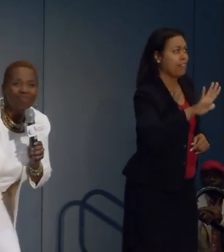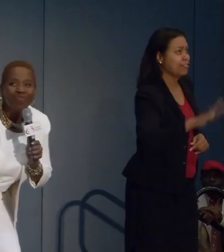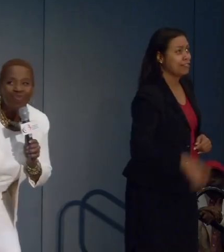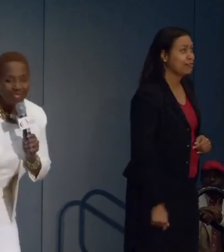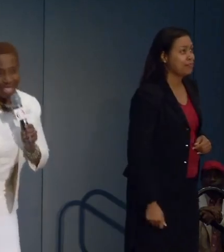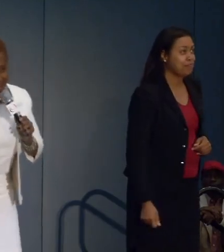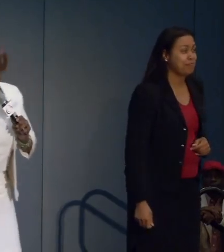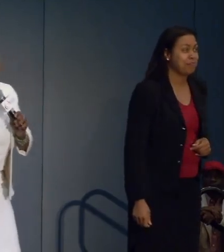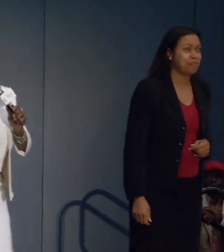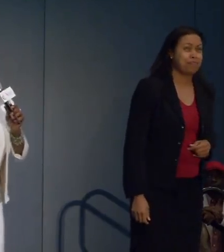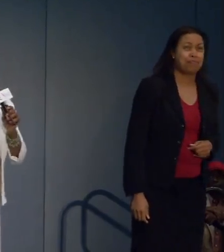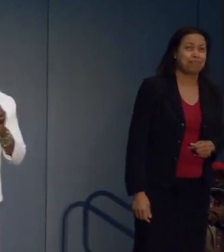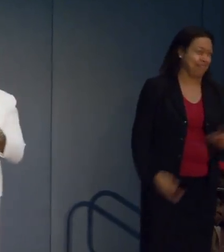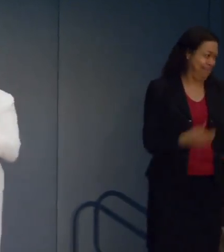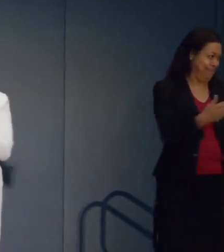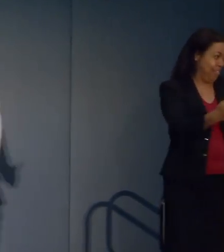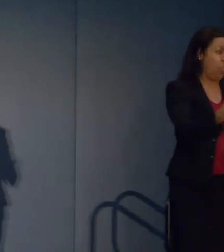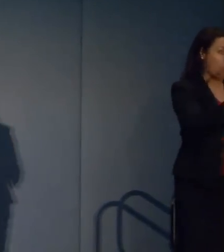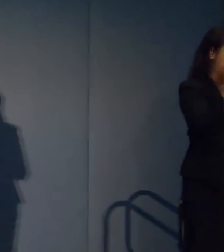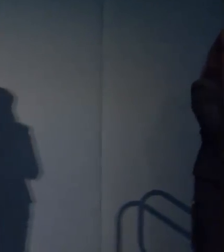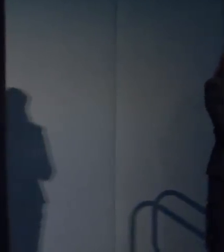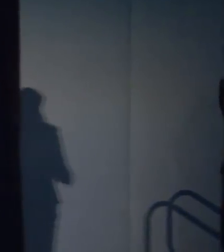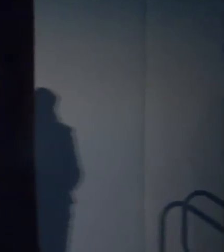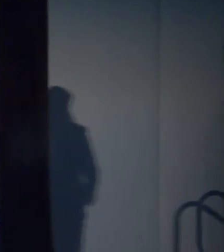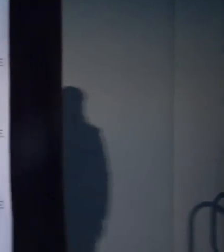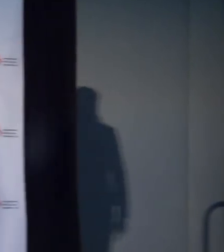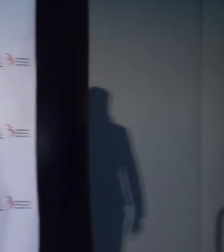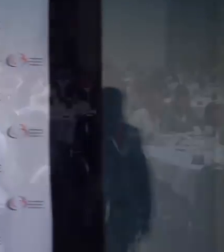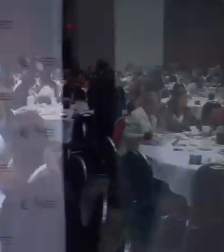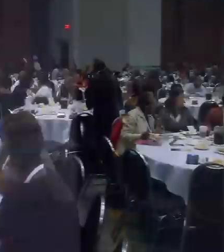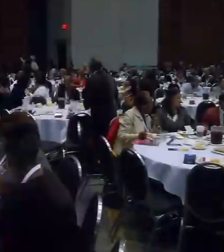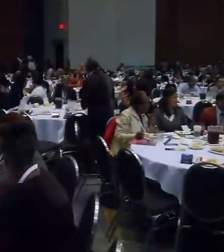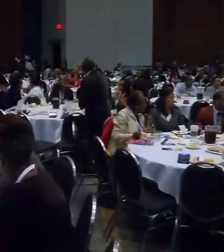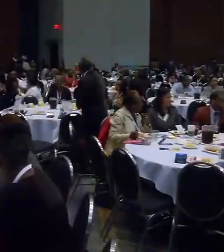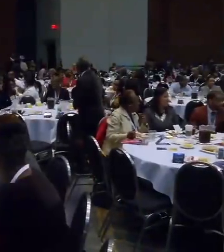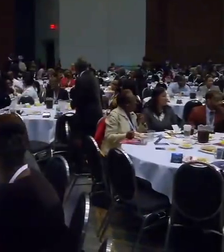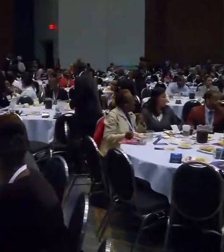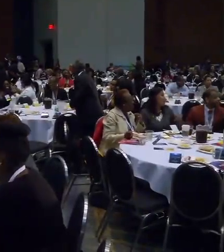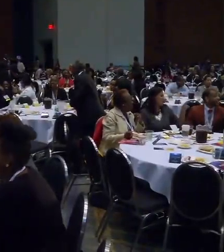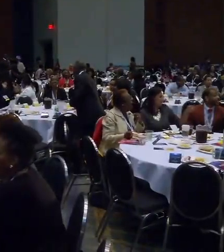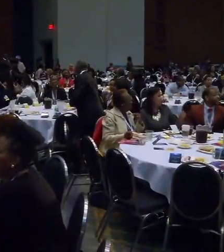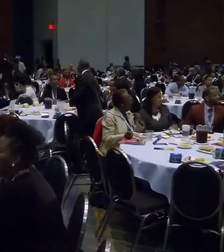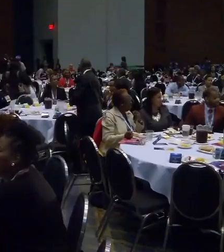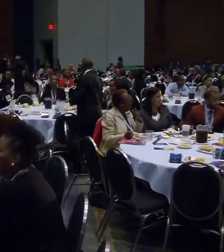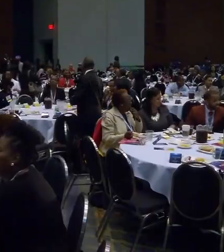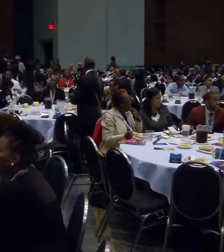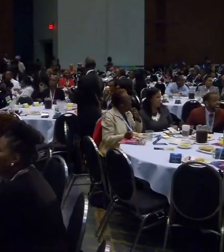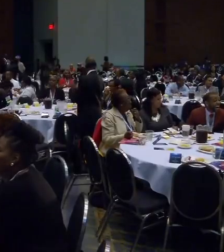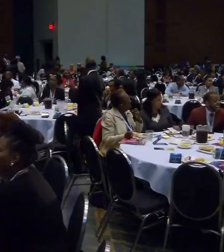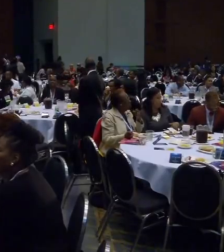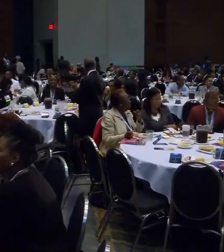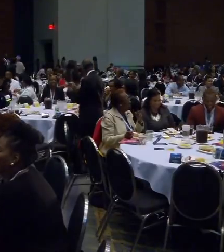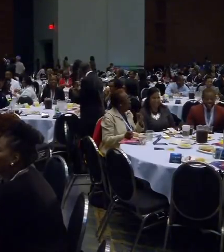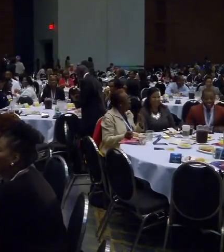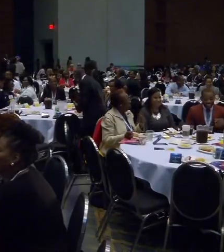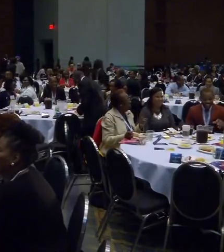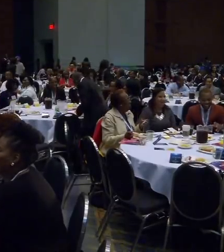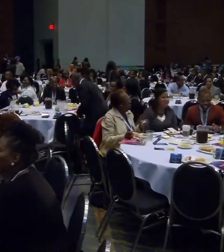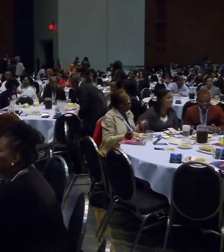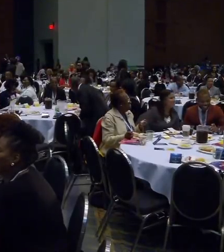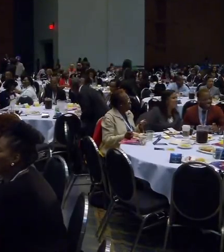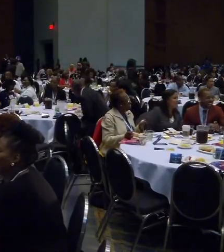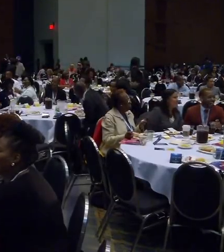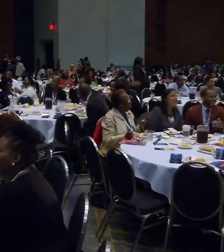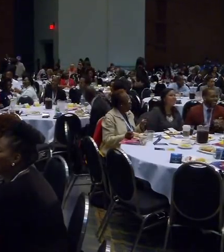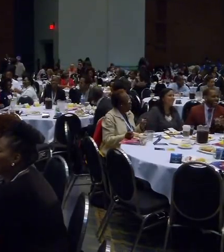135. Go on, three people, introduce yourself. Your weight, your age, or your credit score. That's it, you don't have a